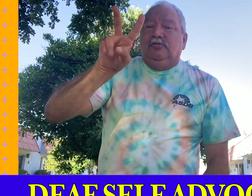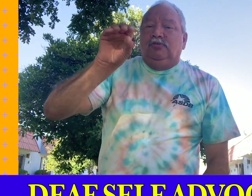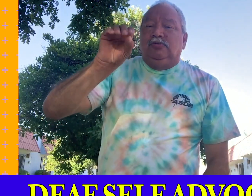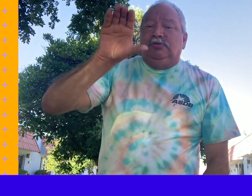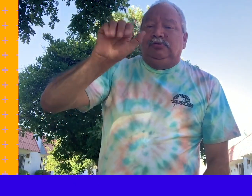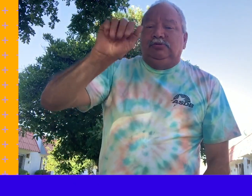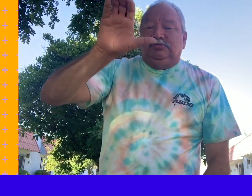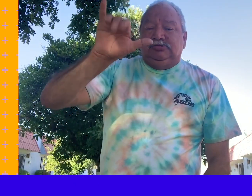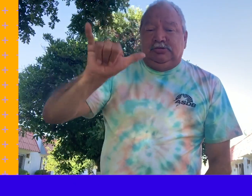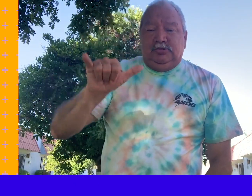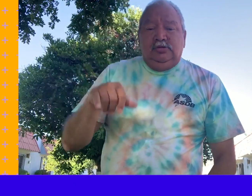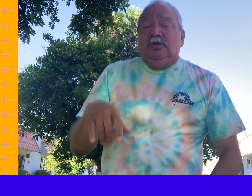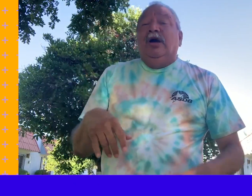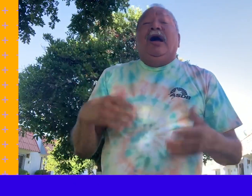Self-Advocacy.